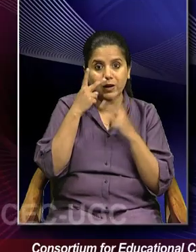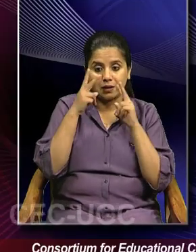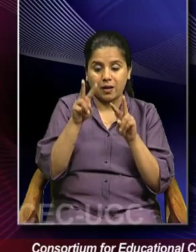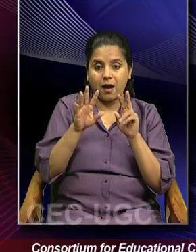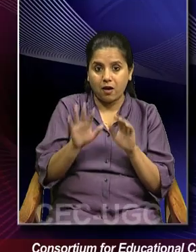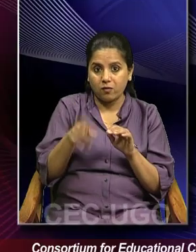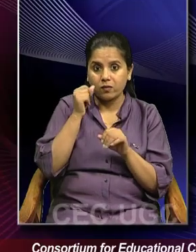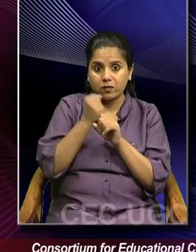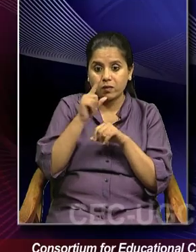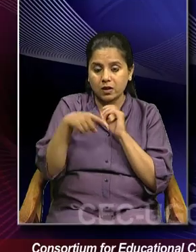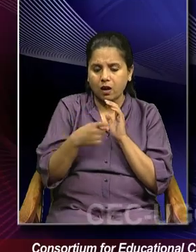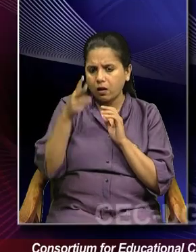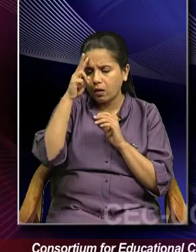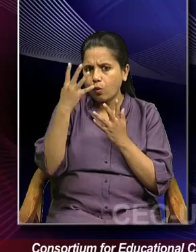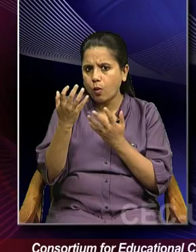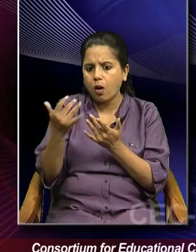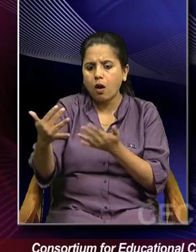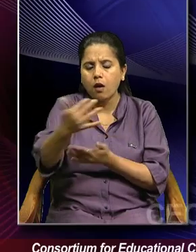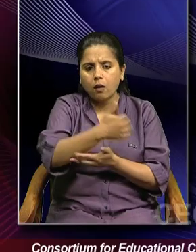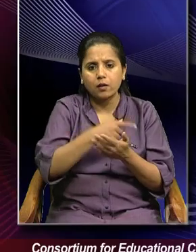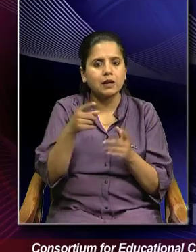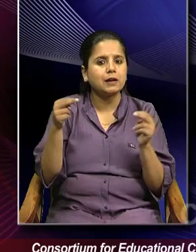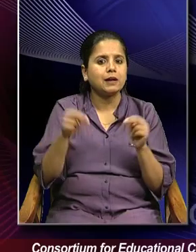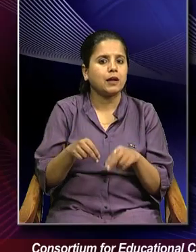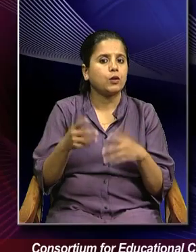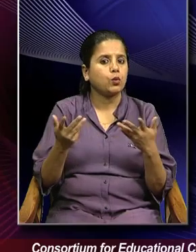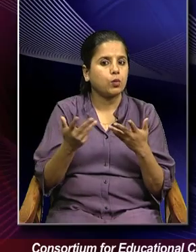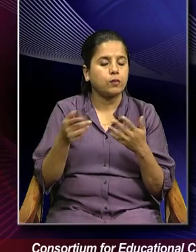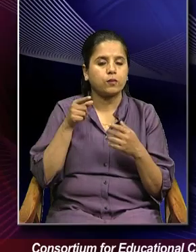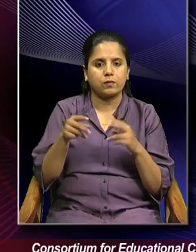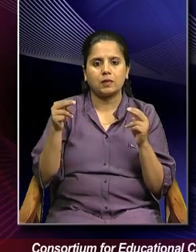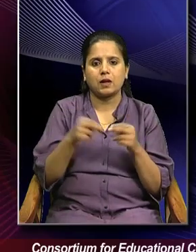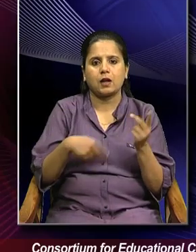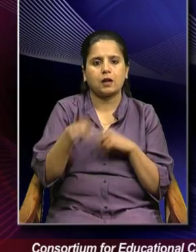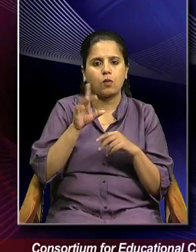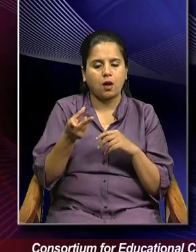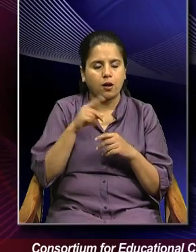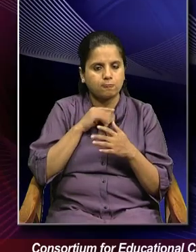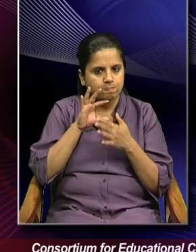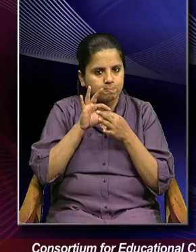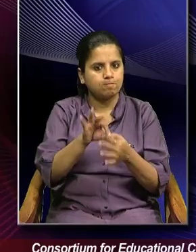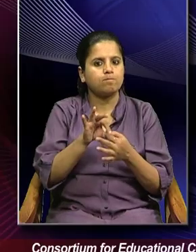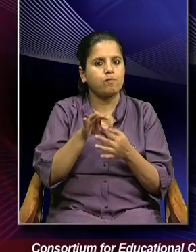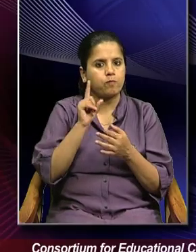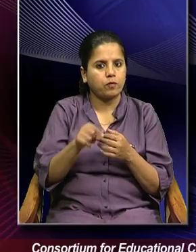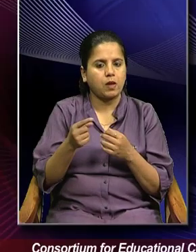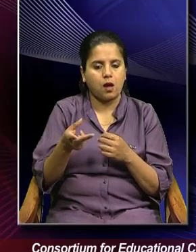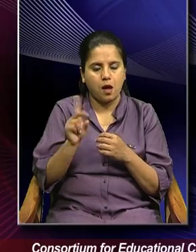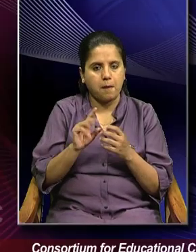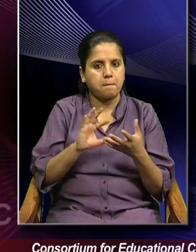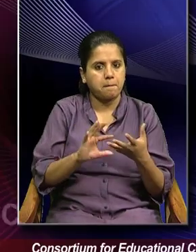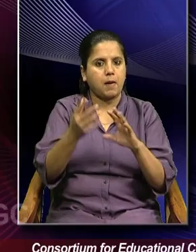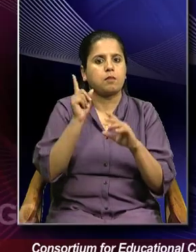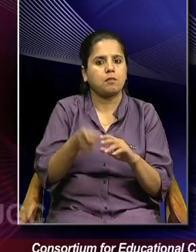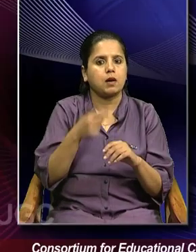the gender concerns. So, what is required is the need to reconnect, the need to regenerate,